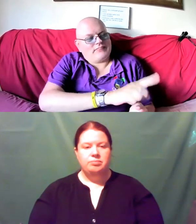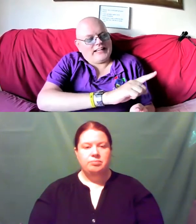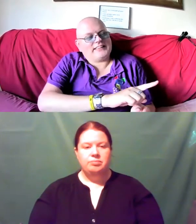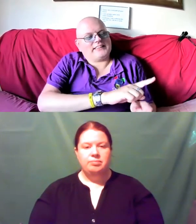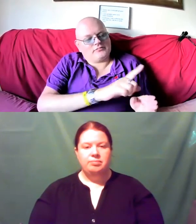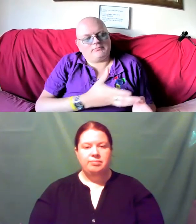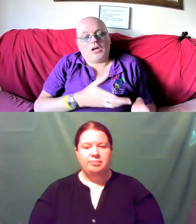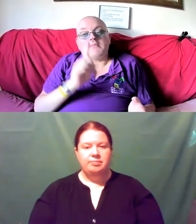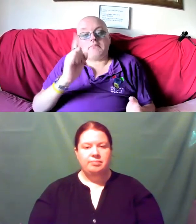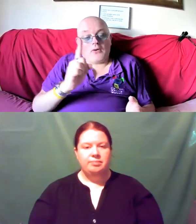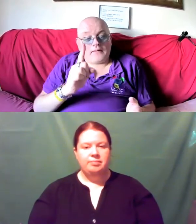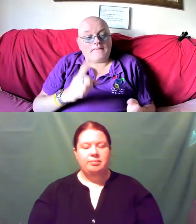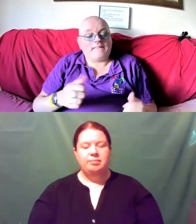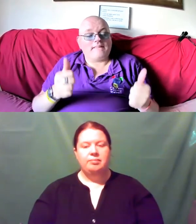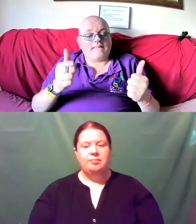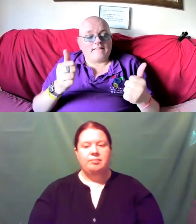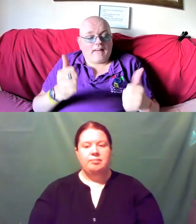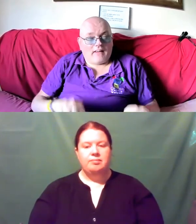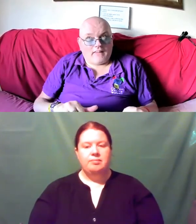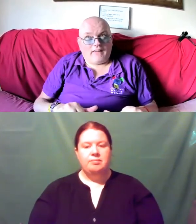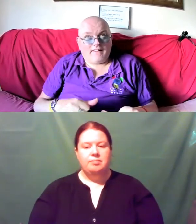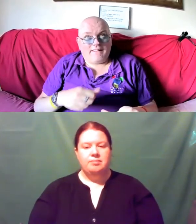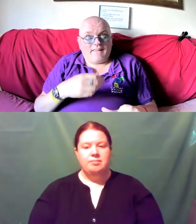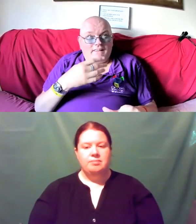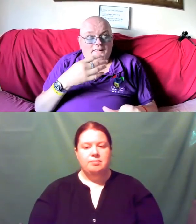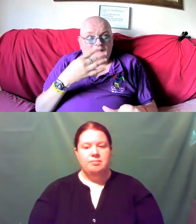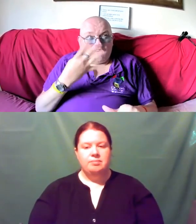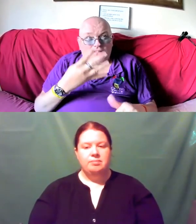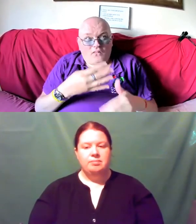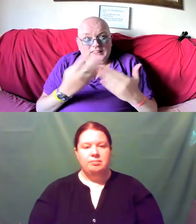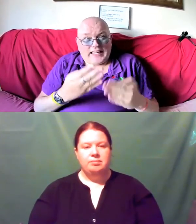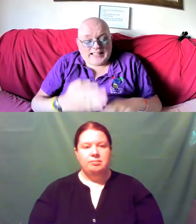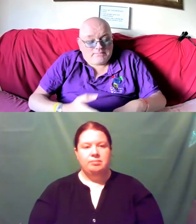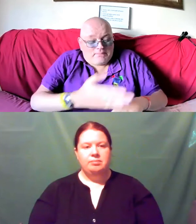through in time. I think it was just something like 4 or 5 days before